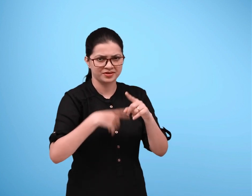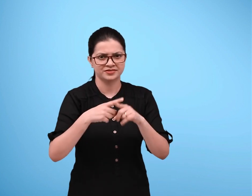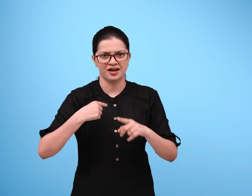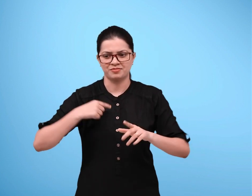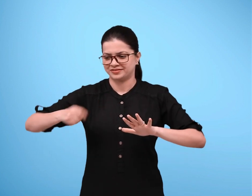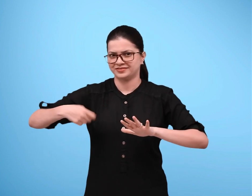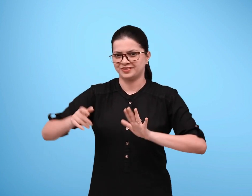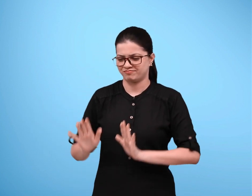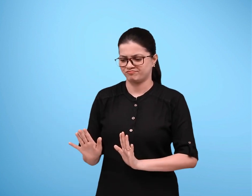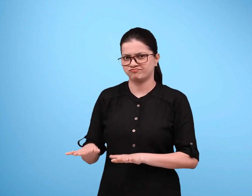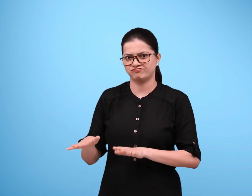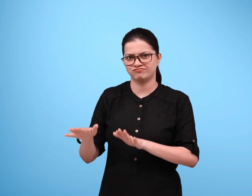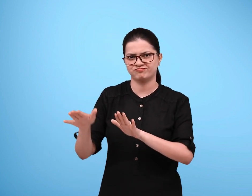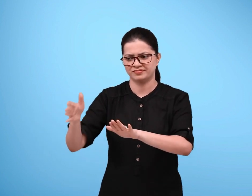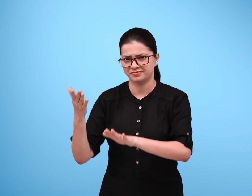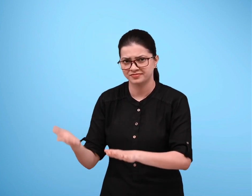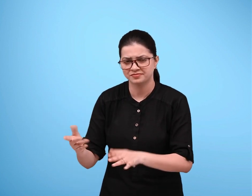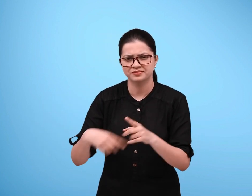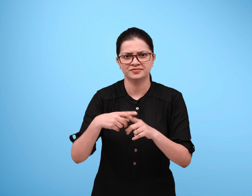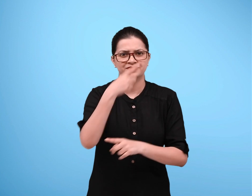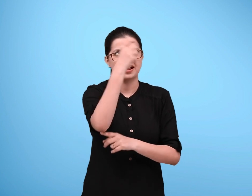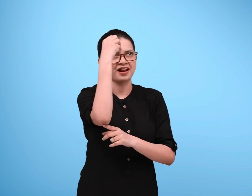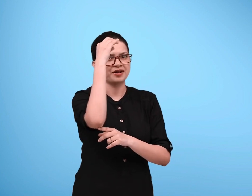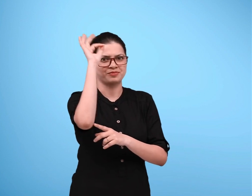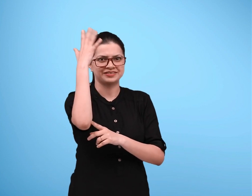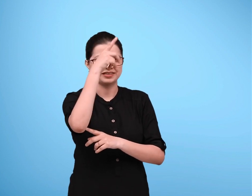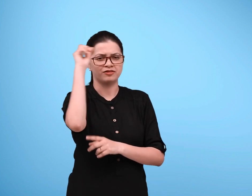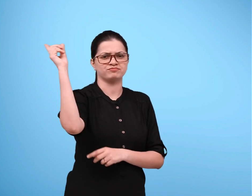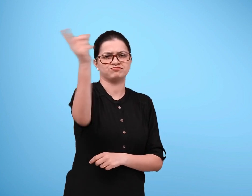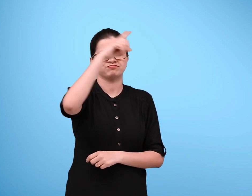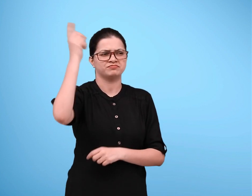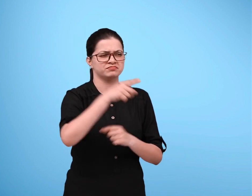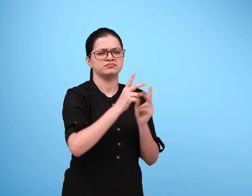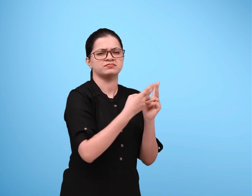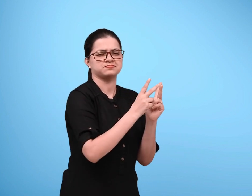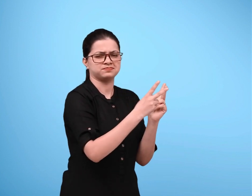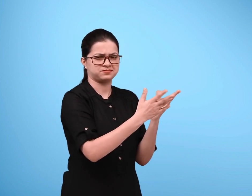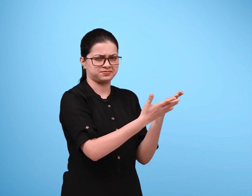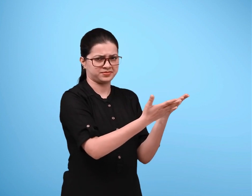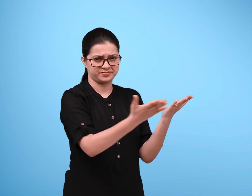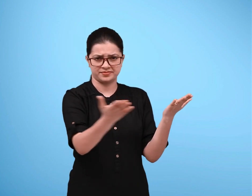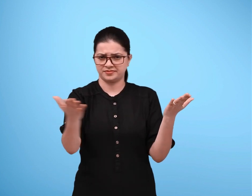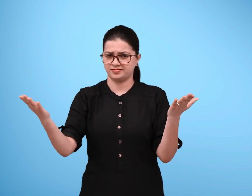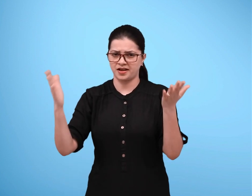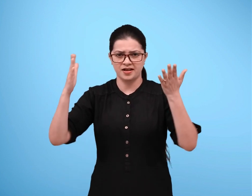a sewing machine, or an electric fan in your grouping of objects?